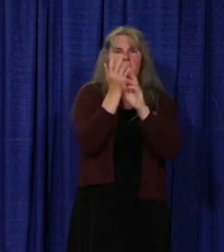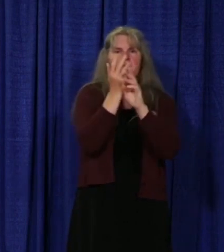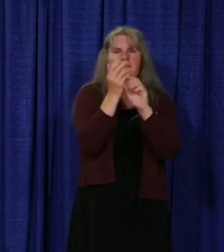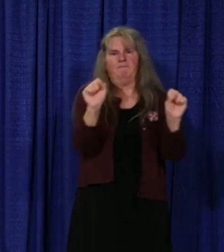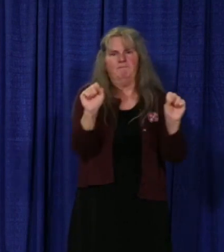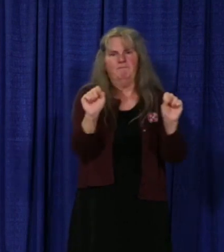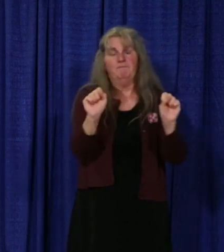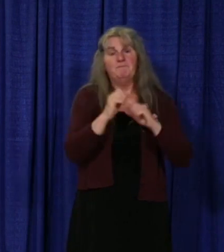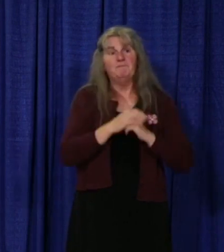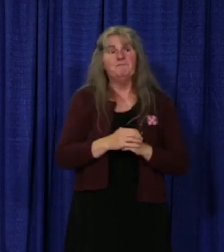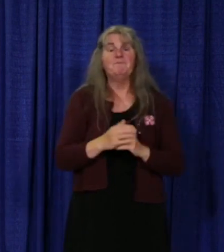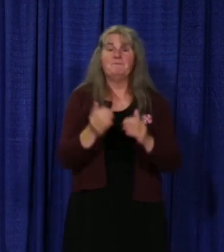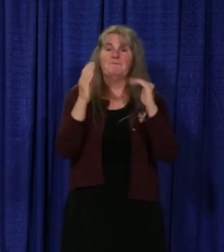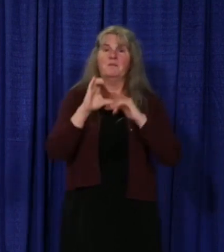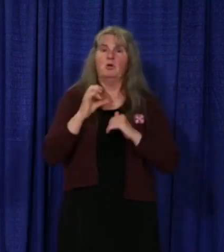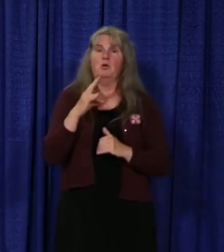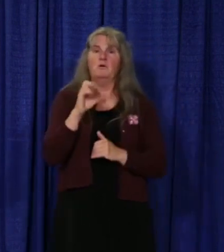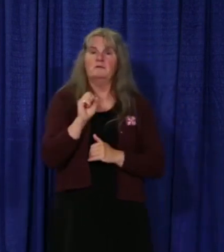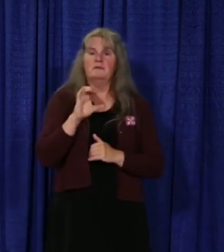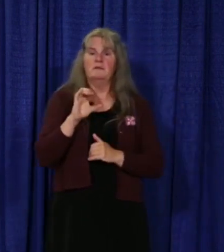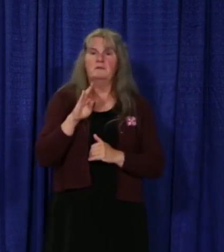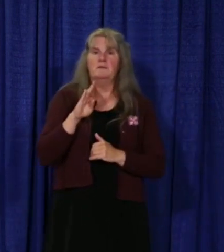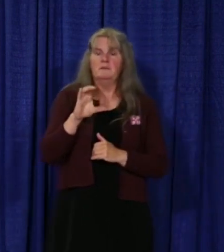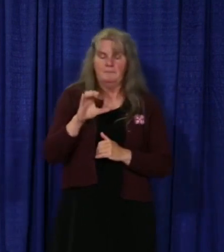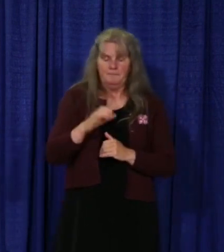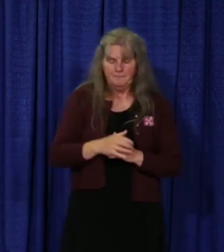Thank you. We'll move now to Chris, CBC.